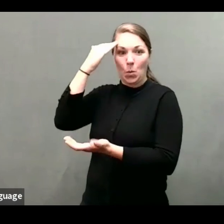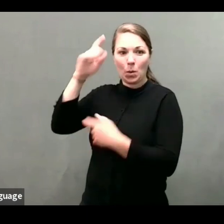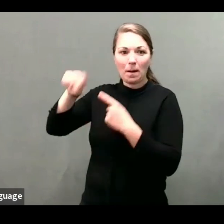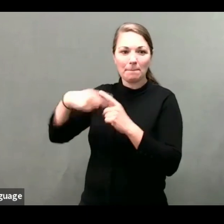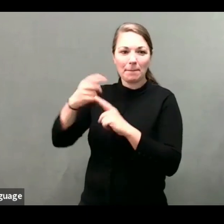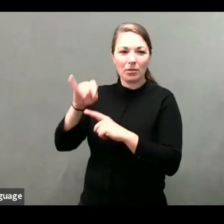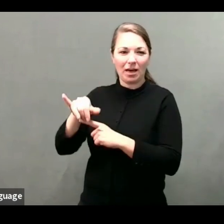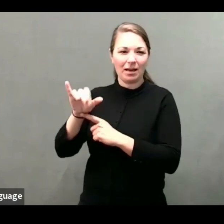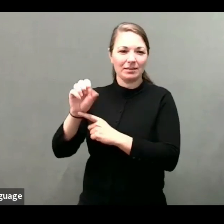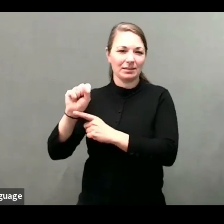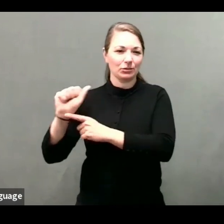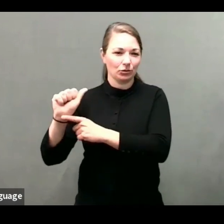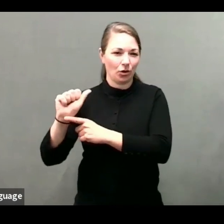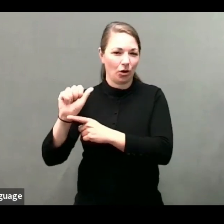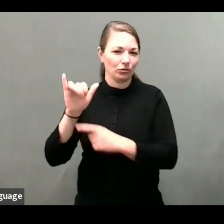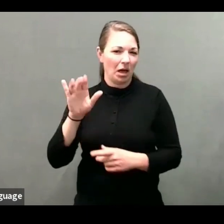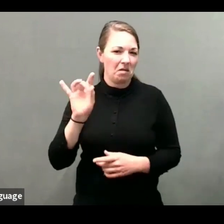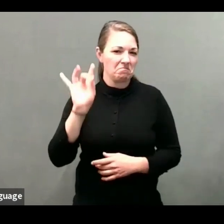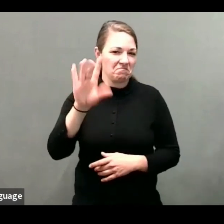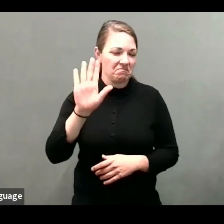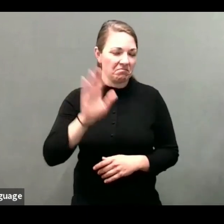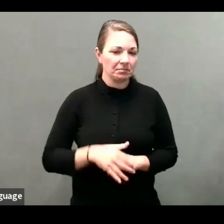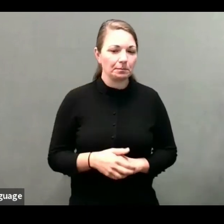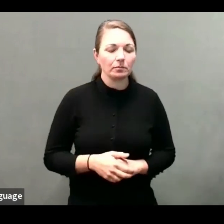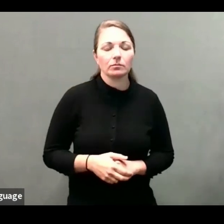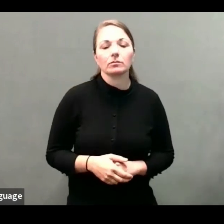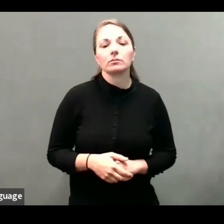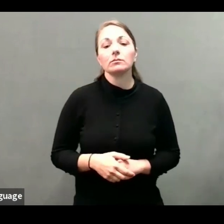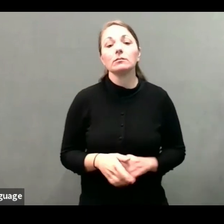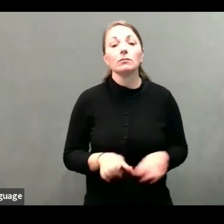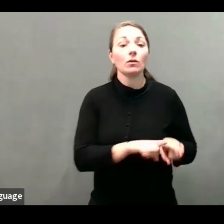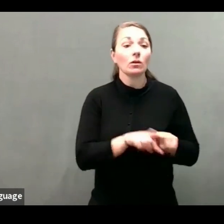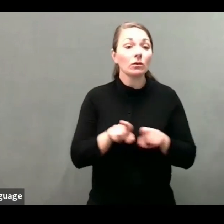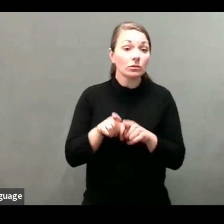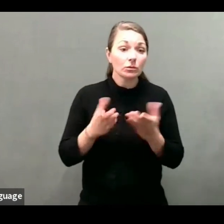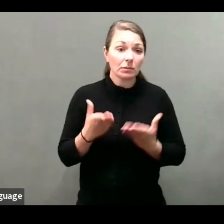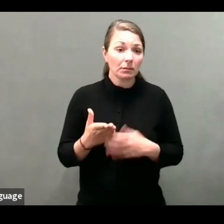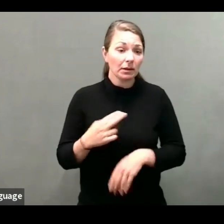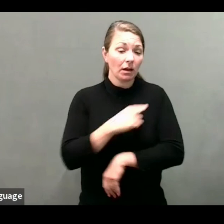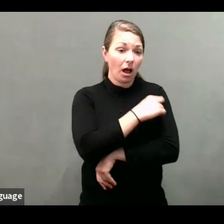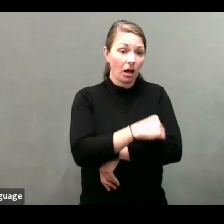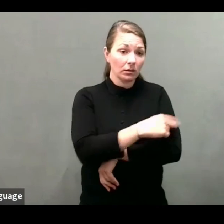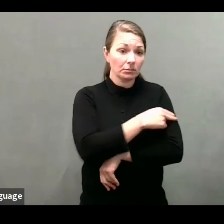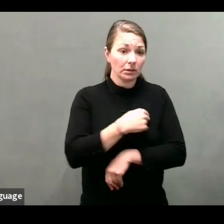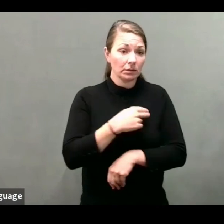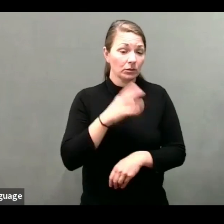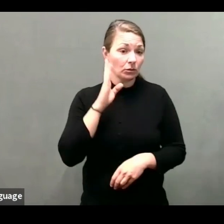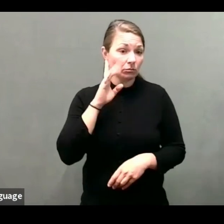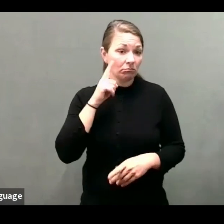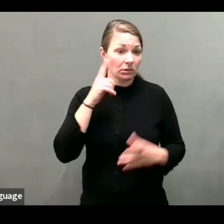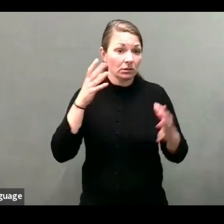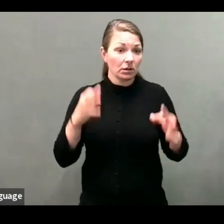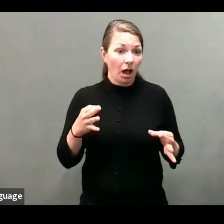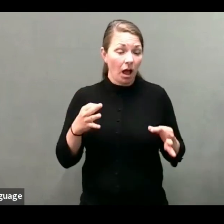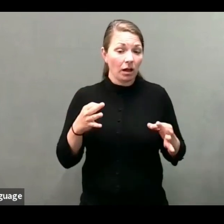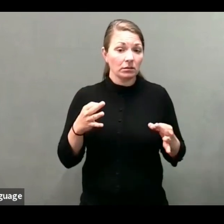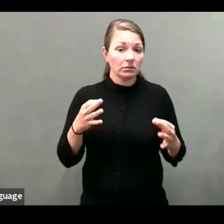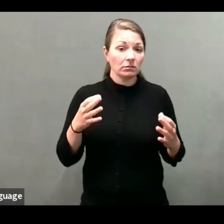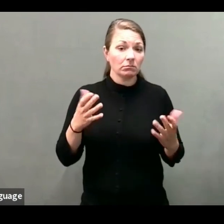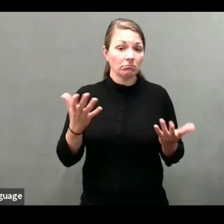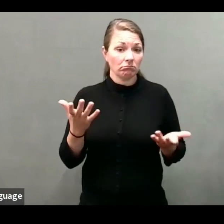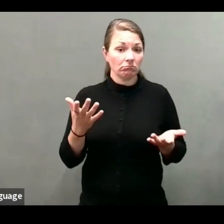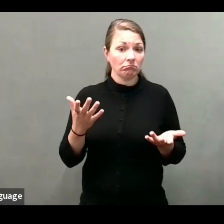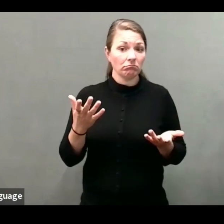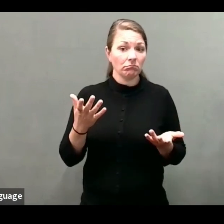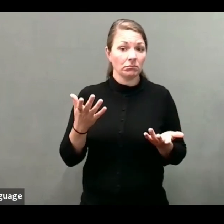But before that, just want to also let you know that hospitals may choose to write off a bill for any of